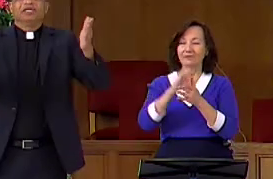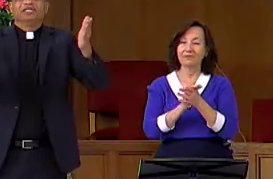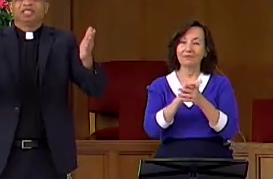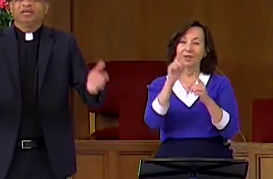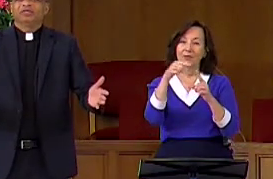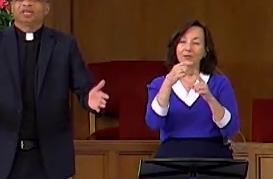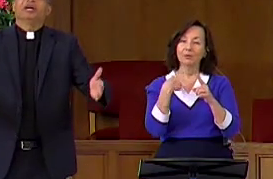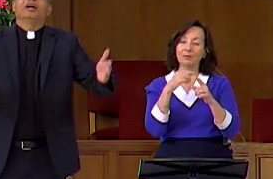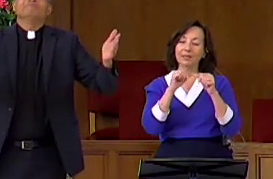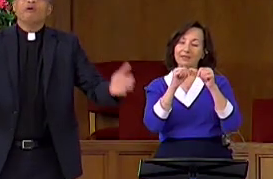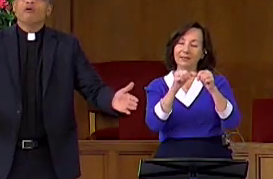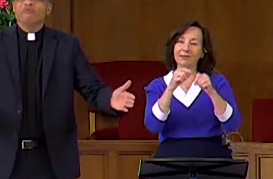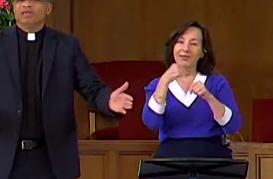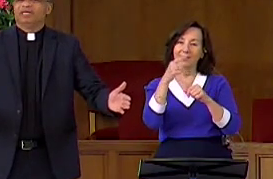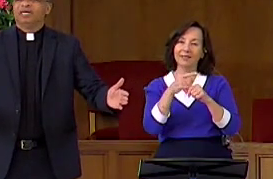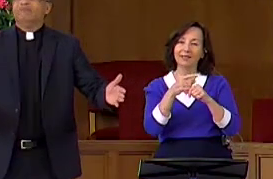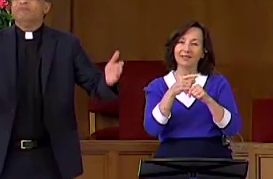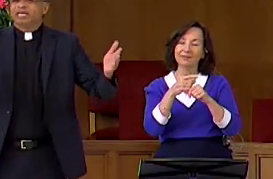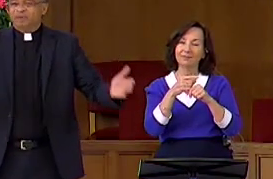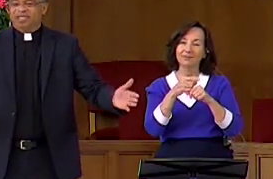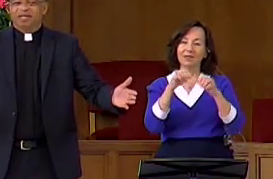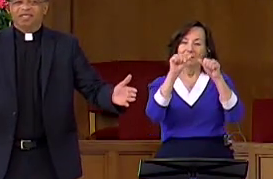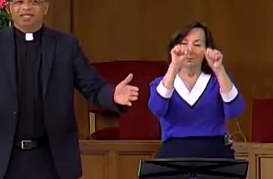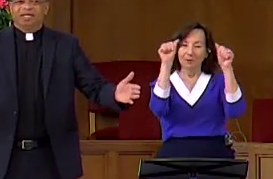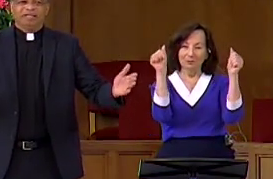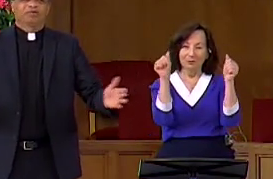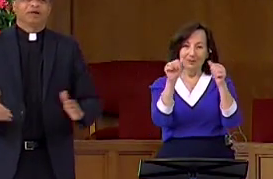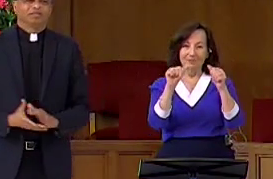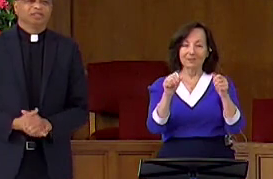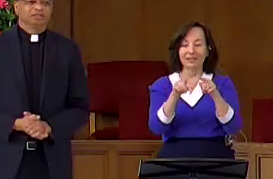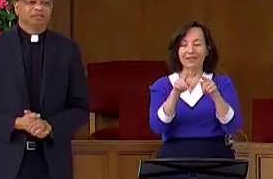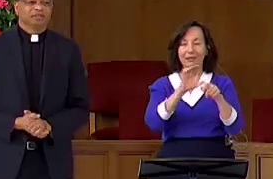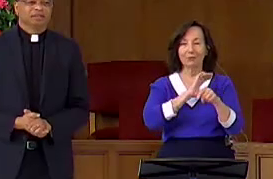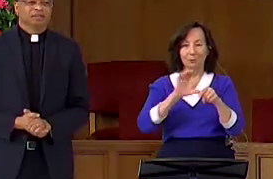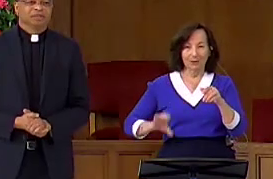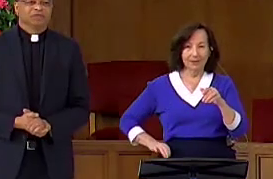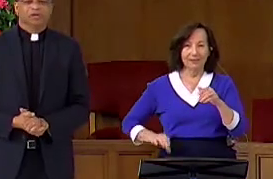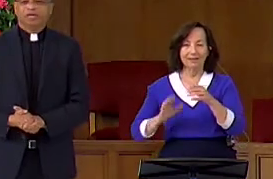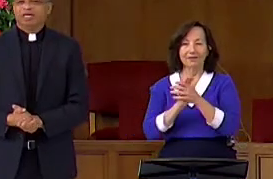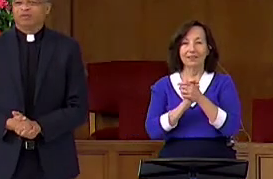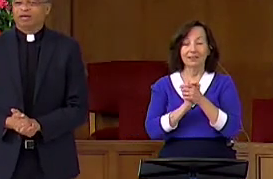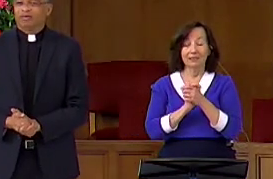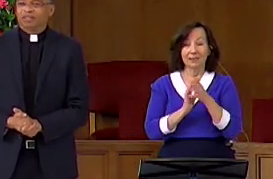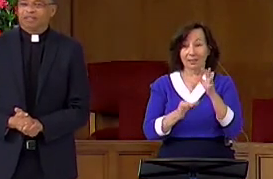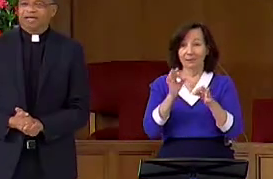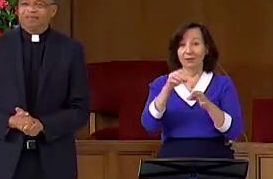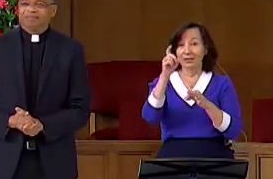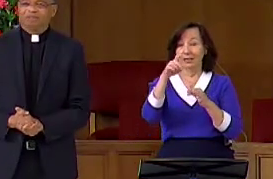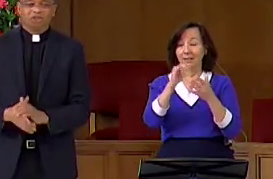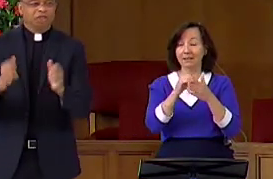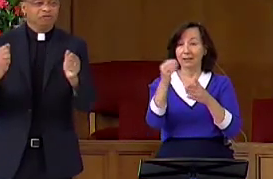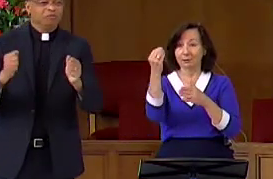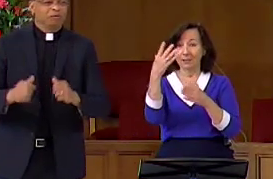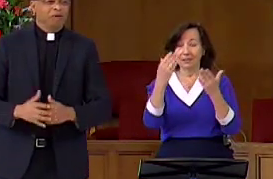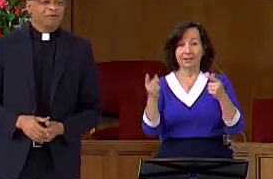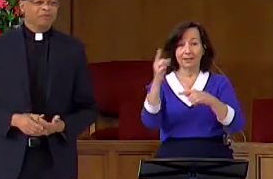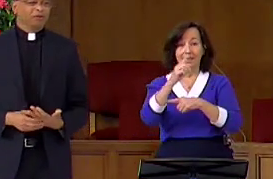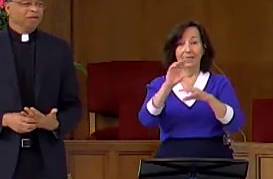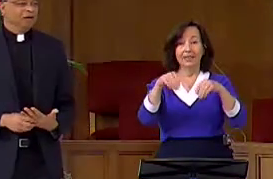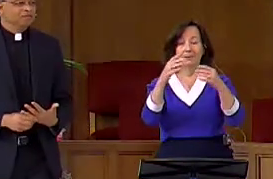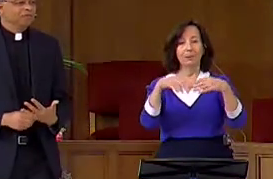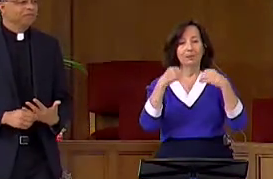we continue to say, "God, mold me, make me like Christ." If you're in need of that grace today, to just give you more